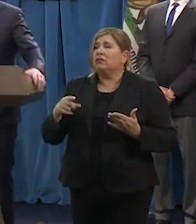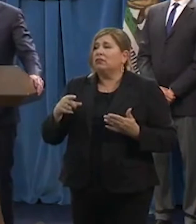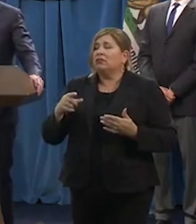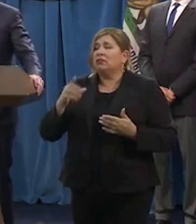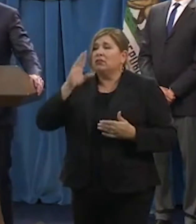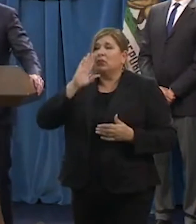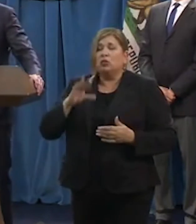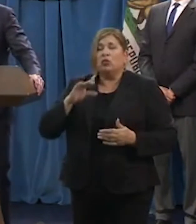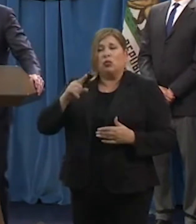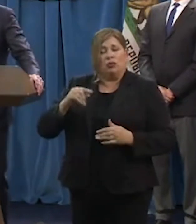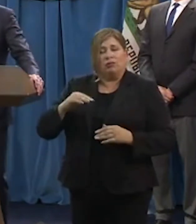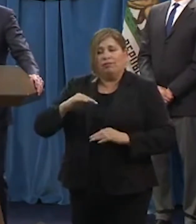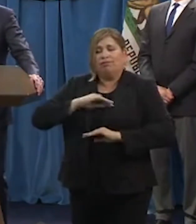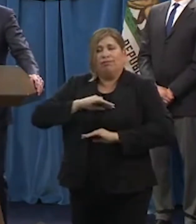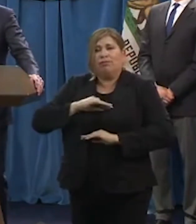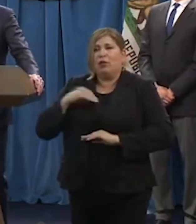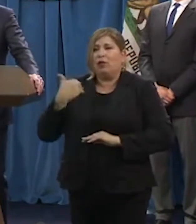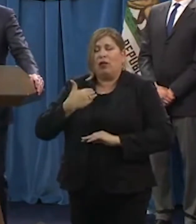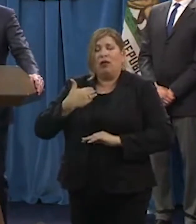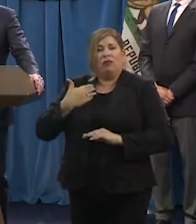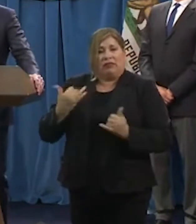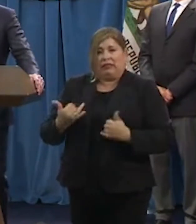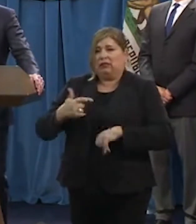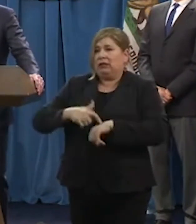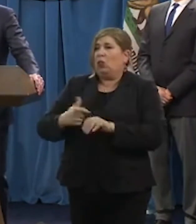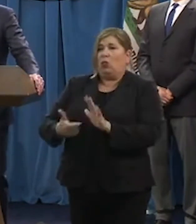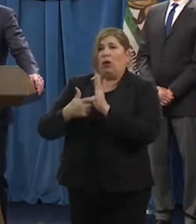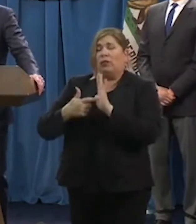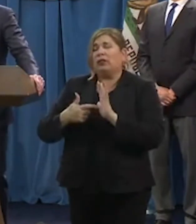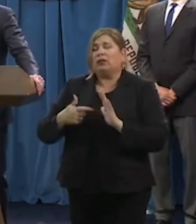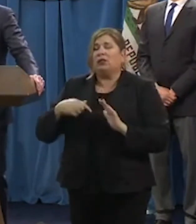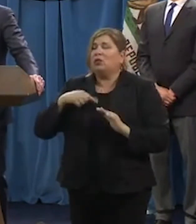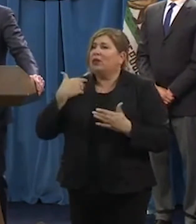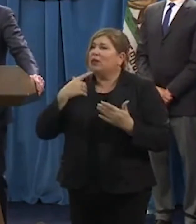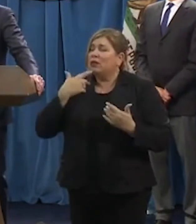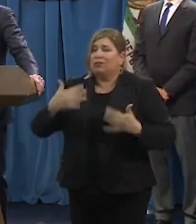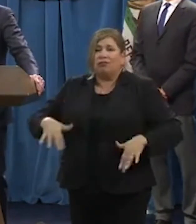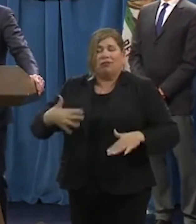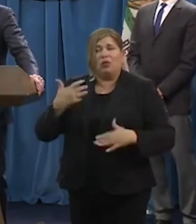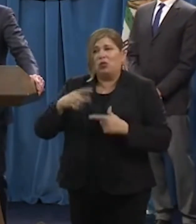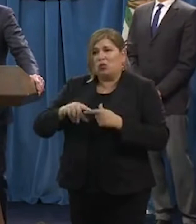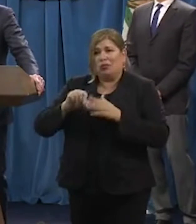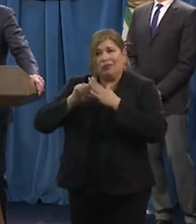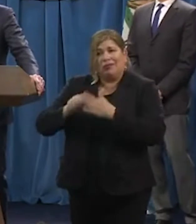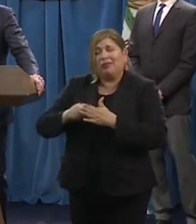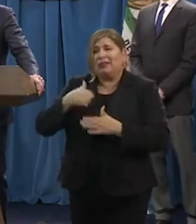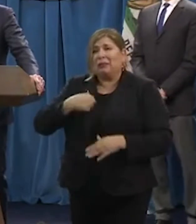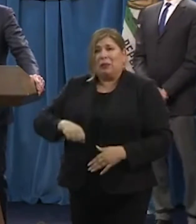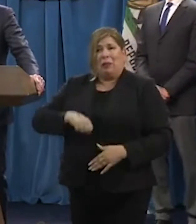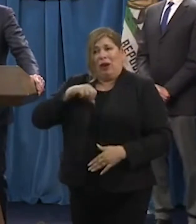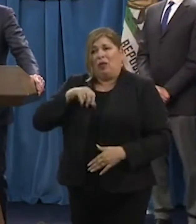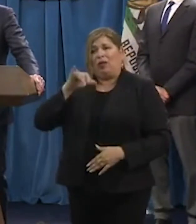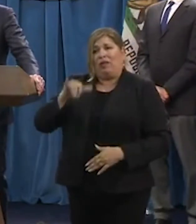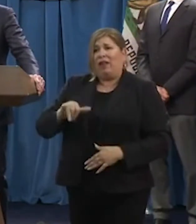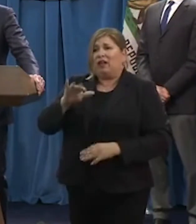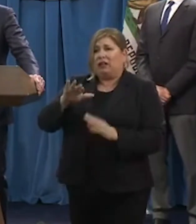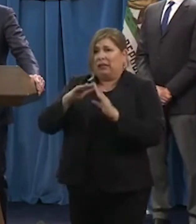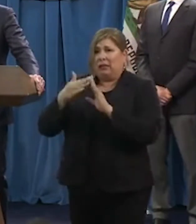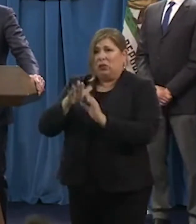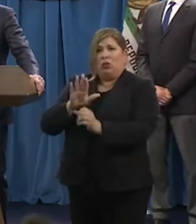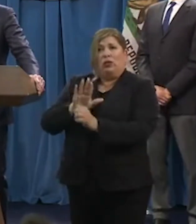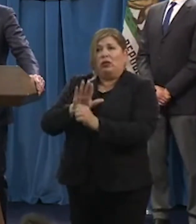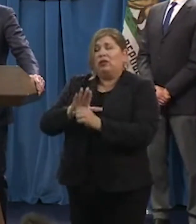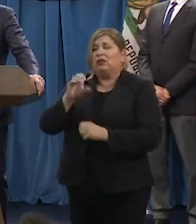disproportionately meeting this moment. I just can't repeat that enough, how proud I am of that community